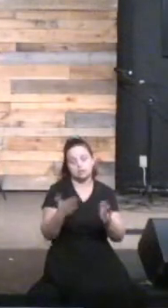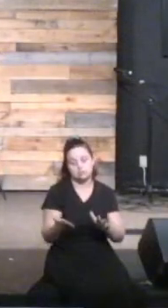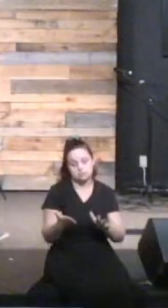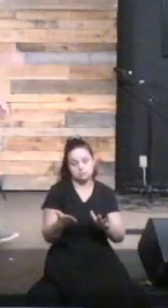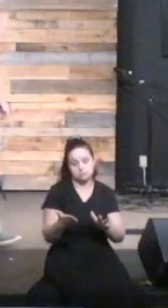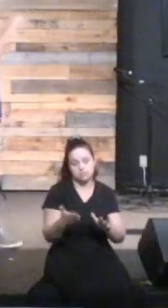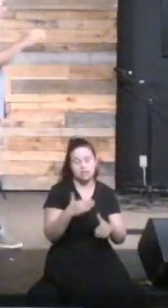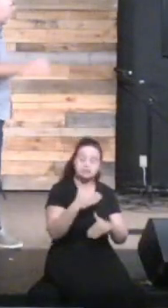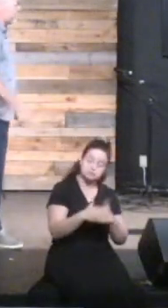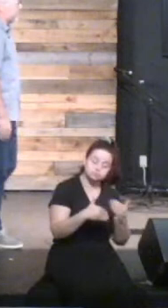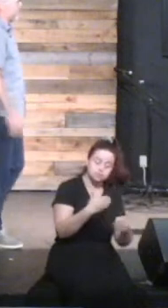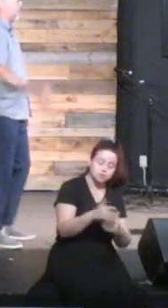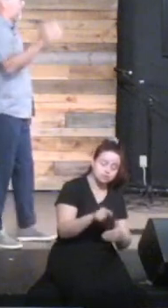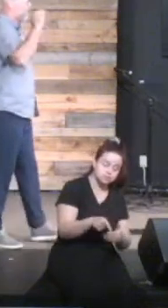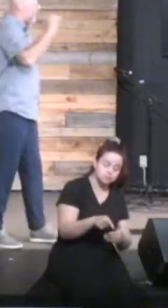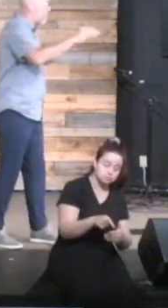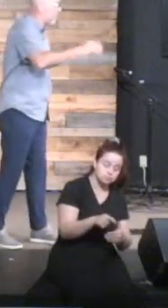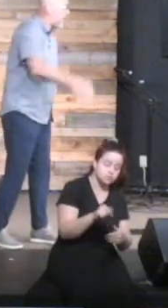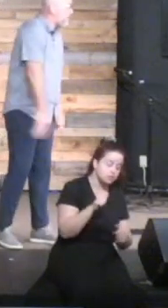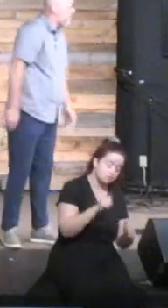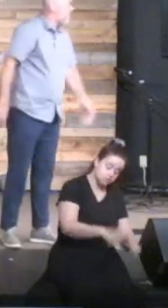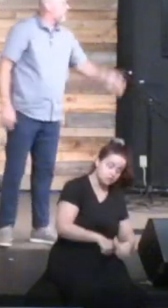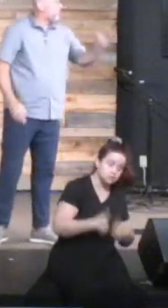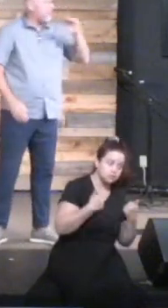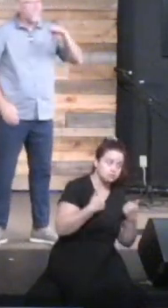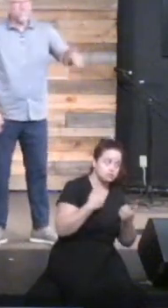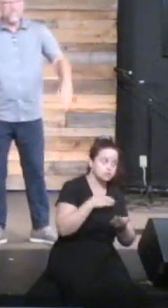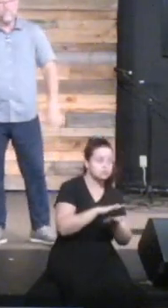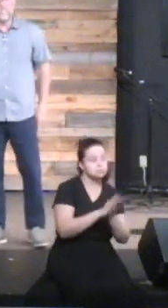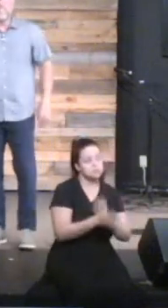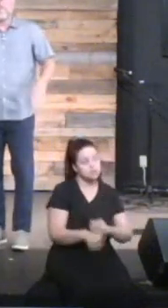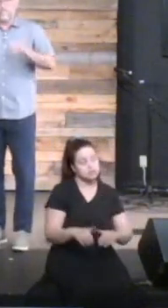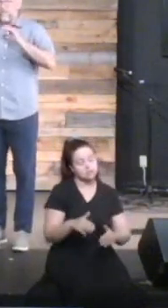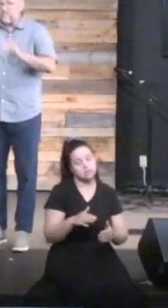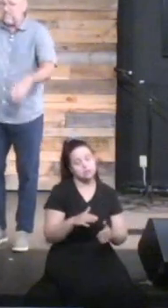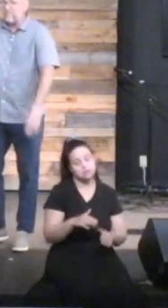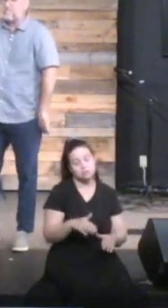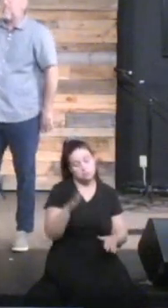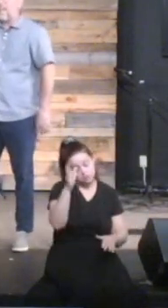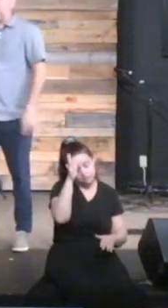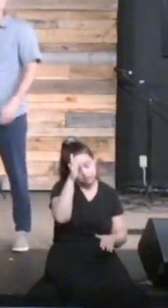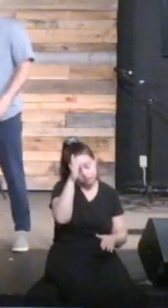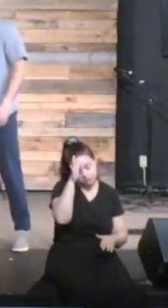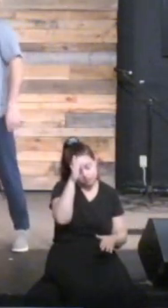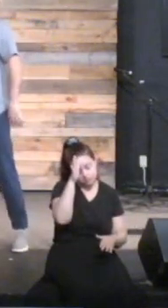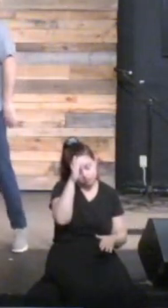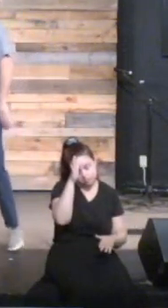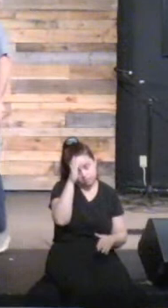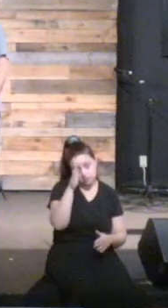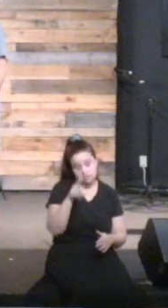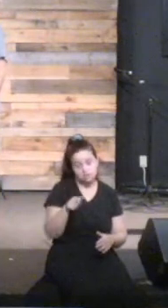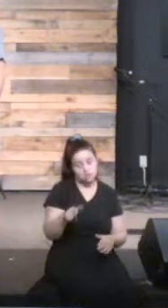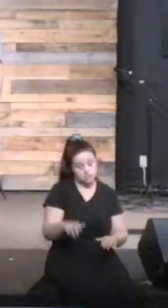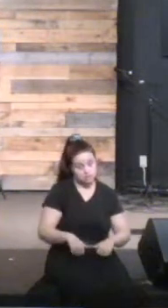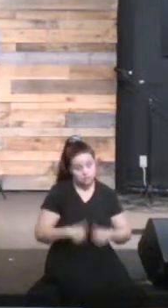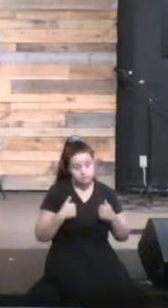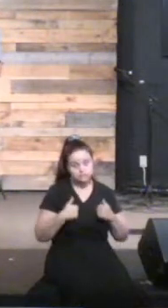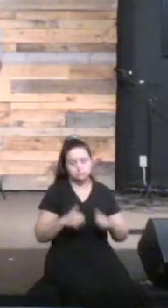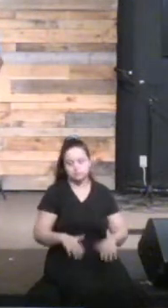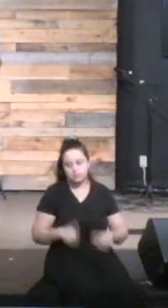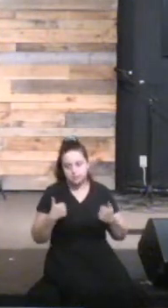lived he became the father he became the father Jared lived Jared lived and he died